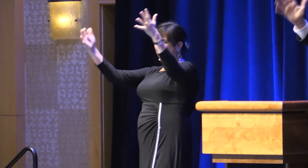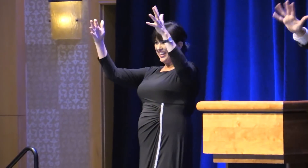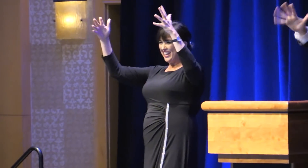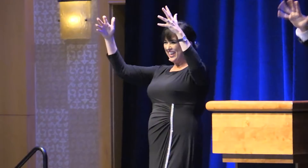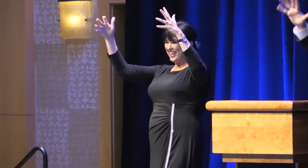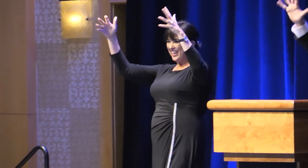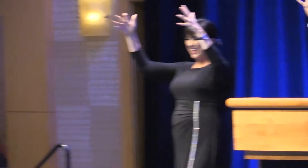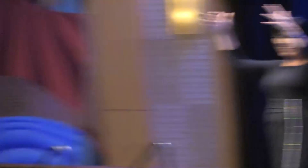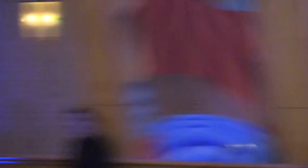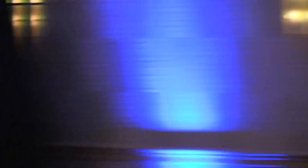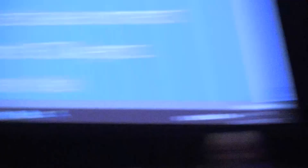Draymond. Welcome, Marion.